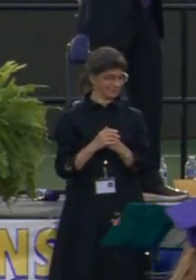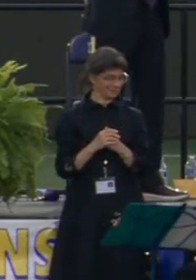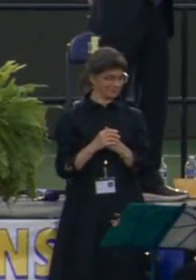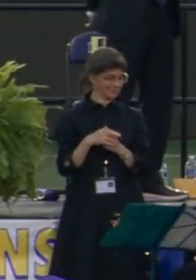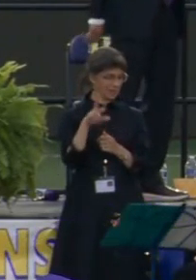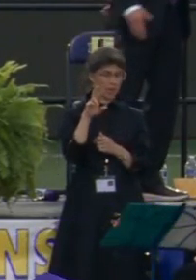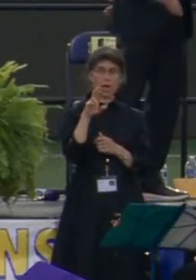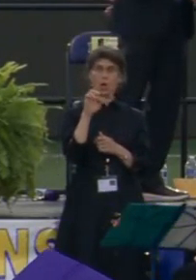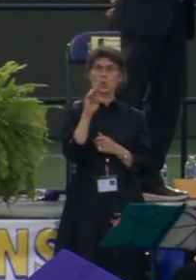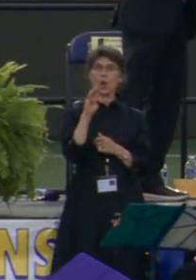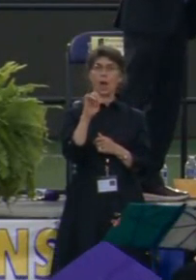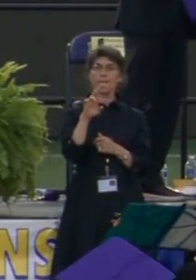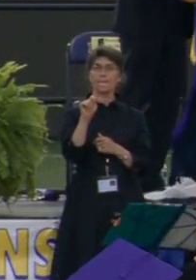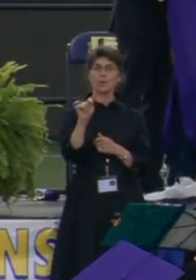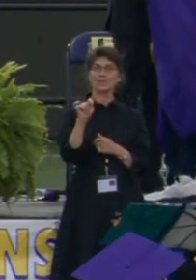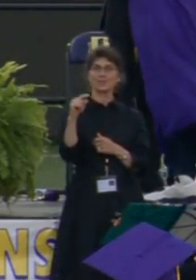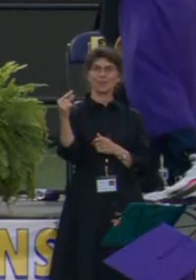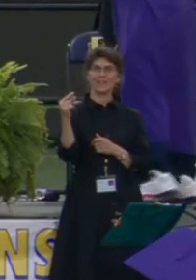Robert Grant.